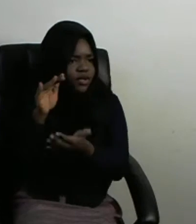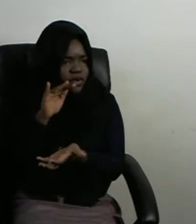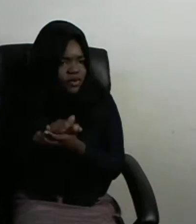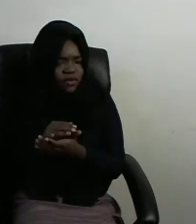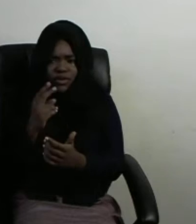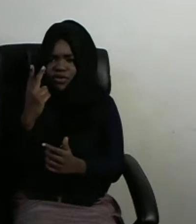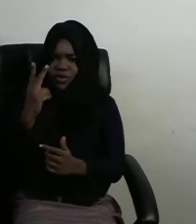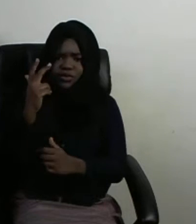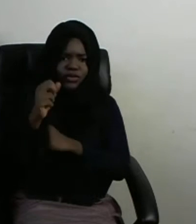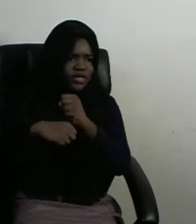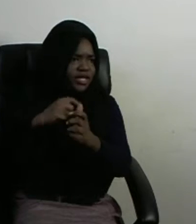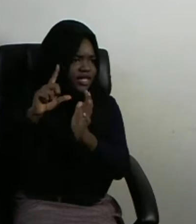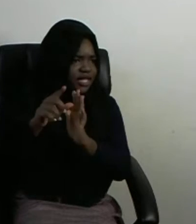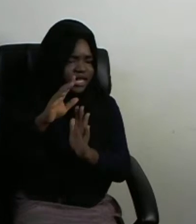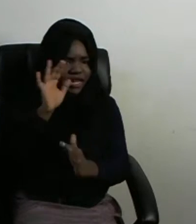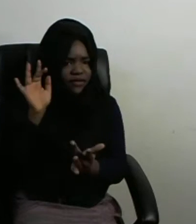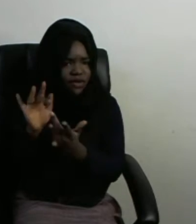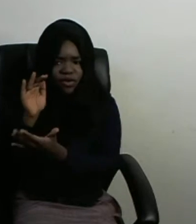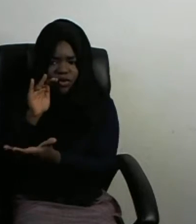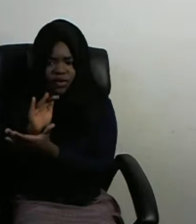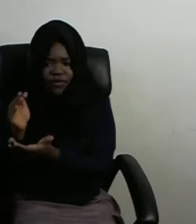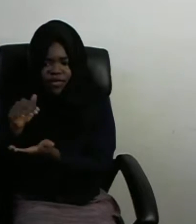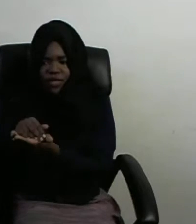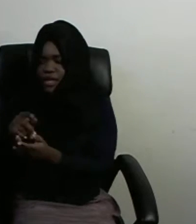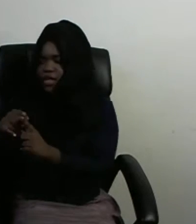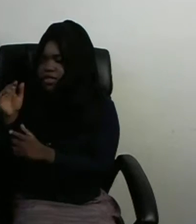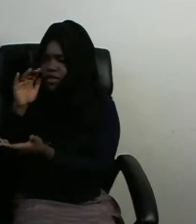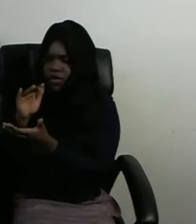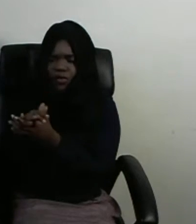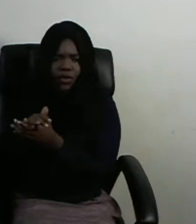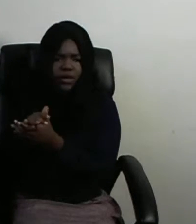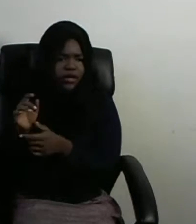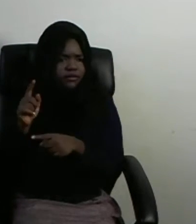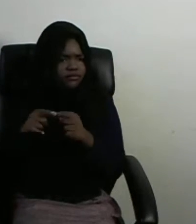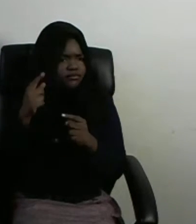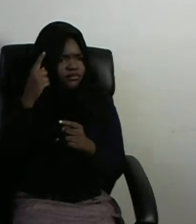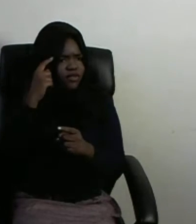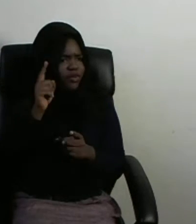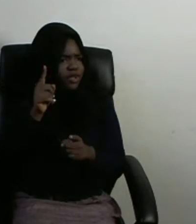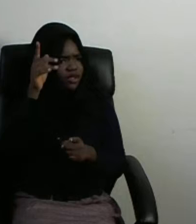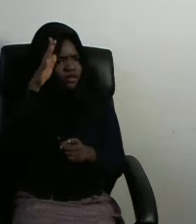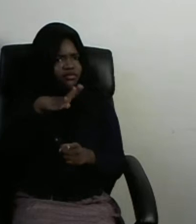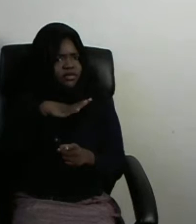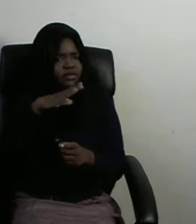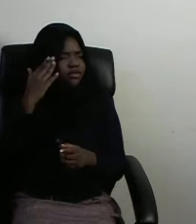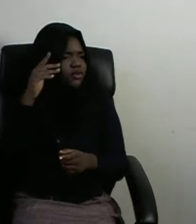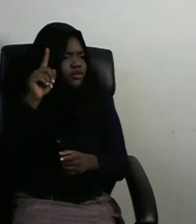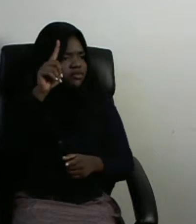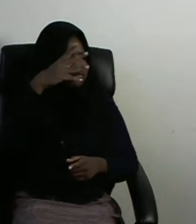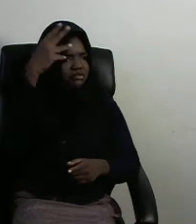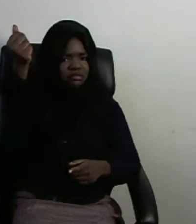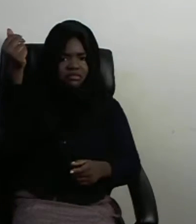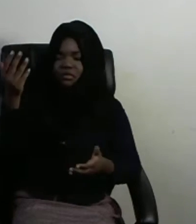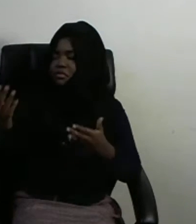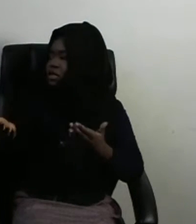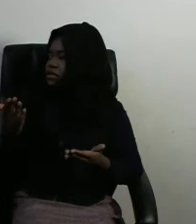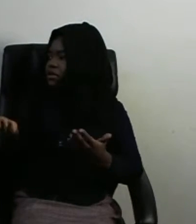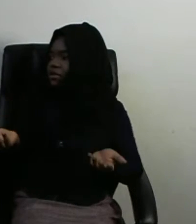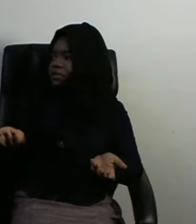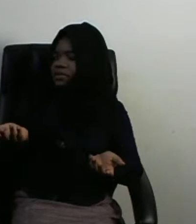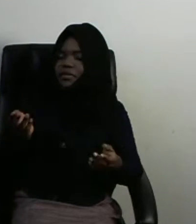has been 2-3 years, and the wife is unable to determine where he is. He might have